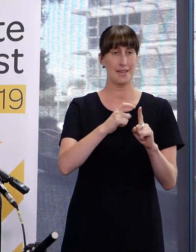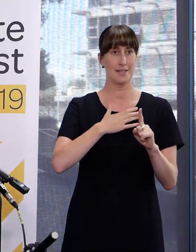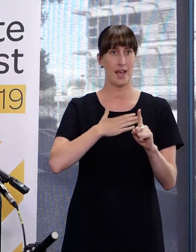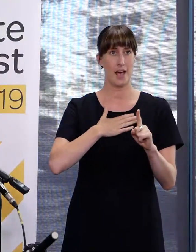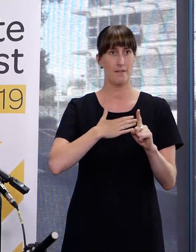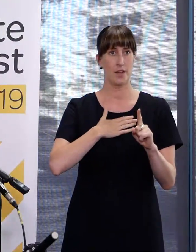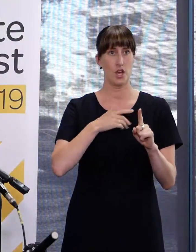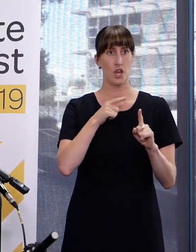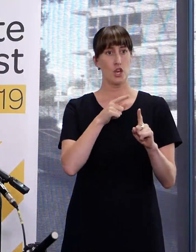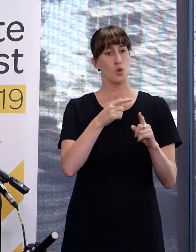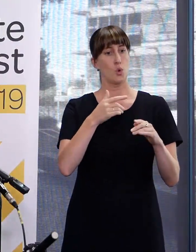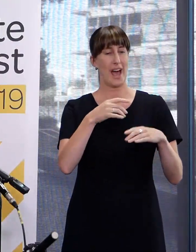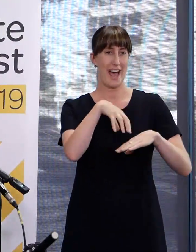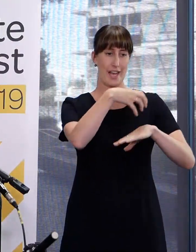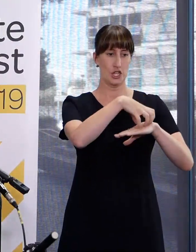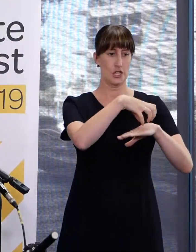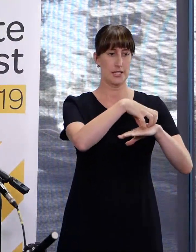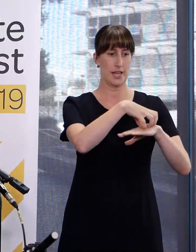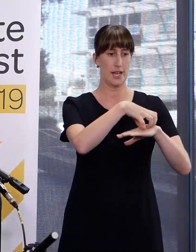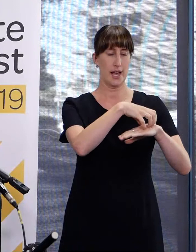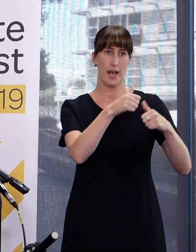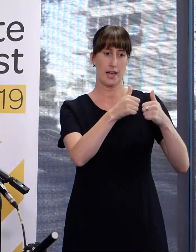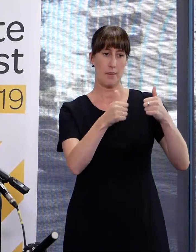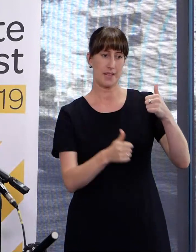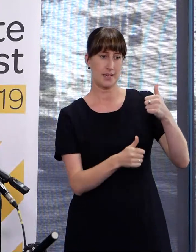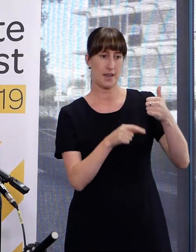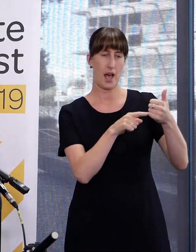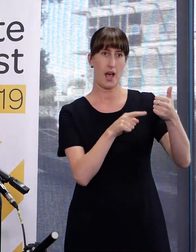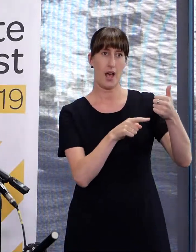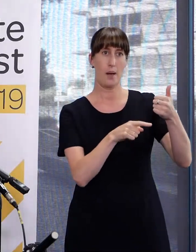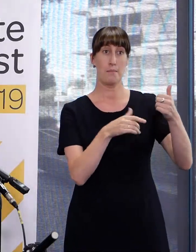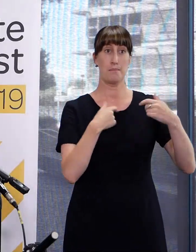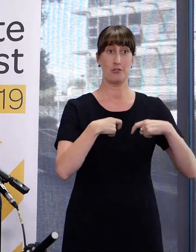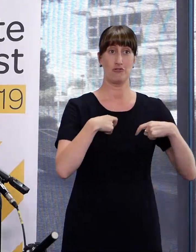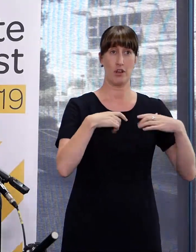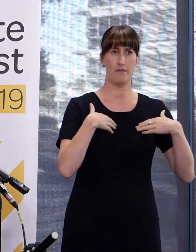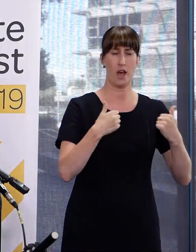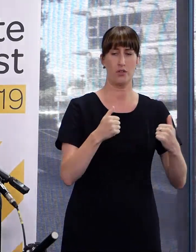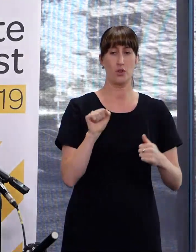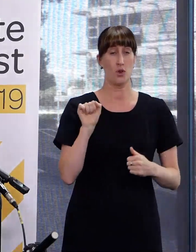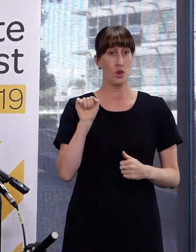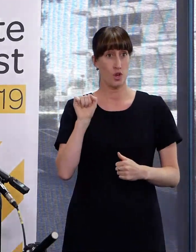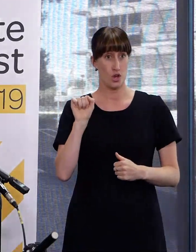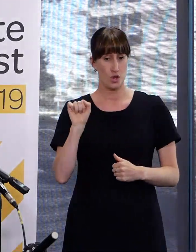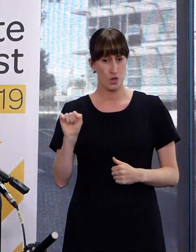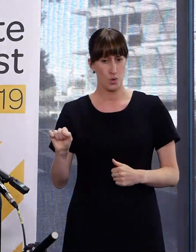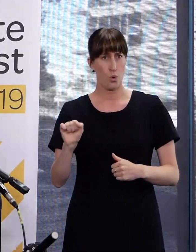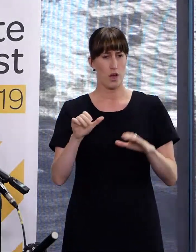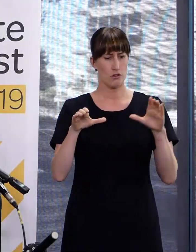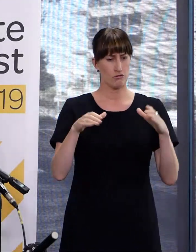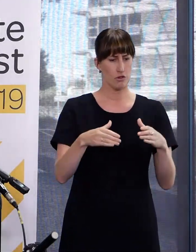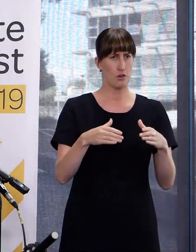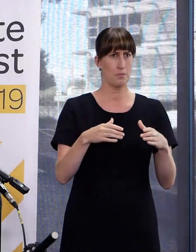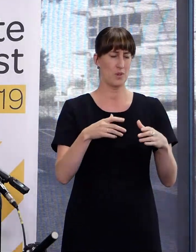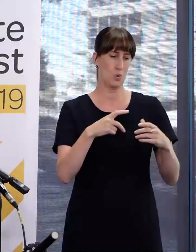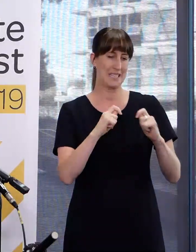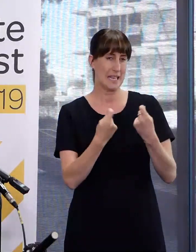you able to look at several vaccines simultaneously? And how many staff do you have day to day working on this?